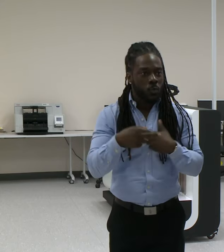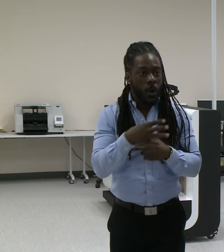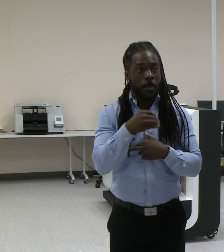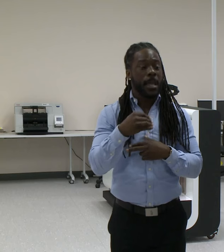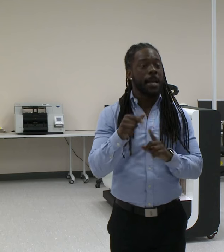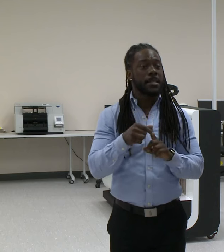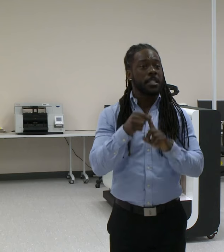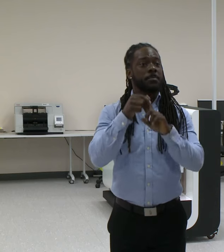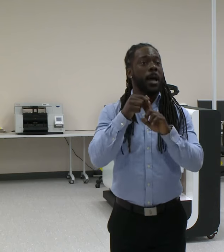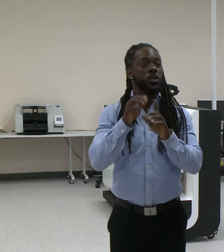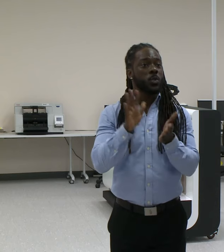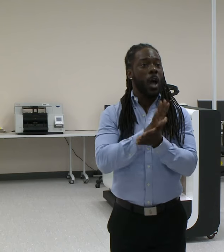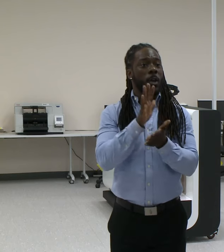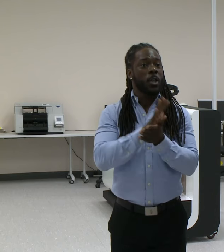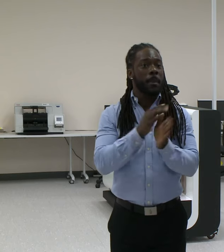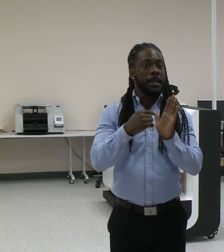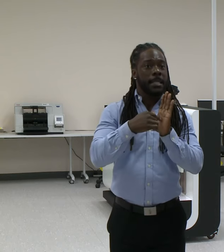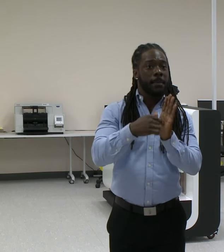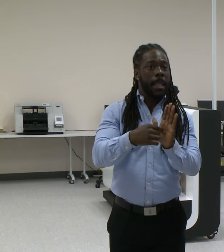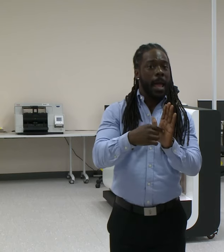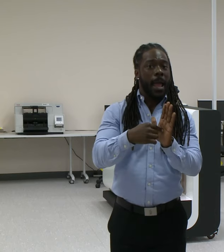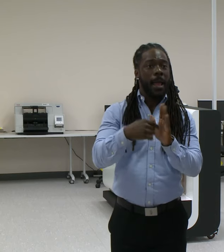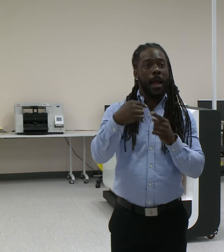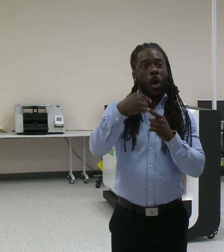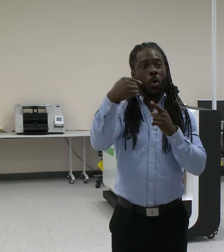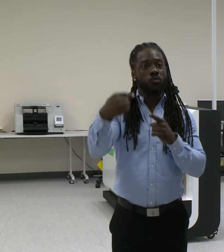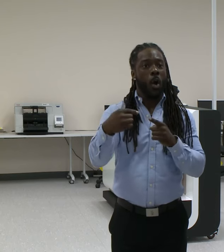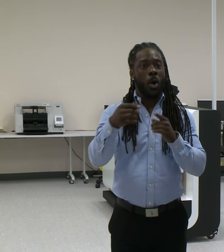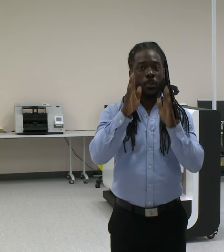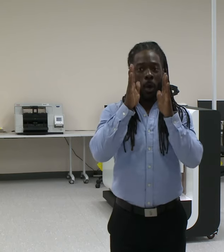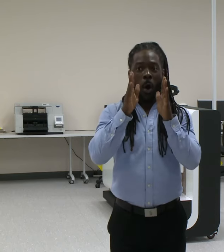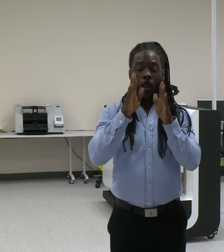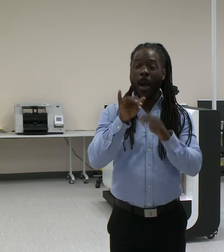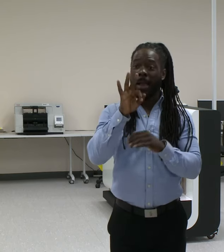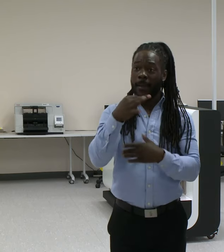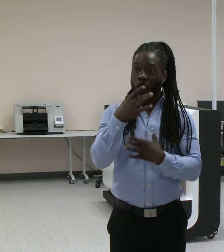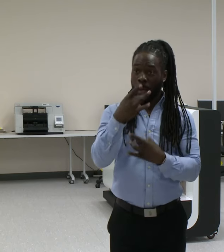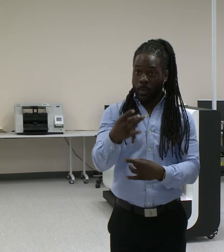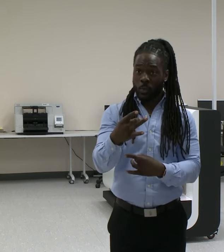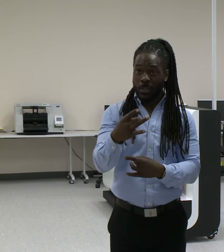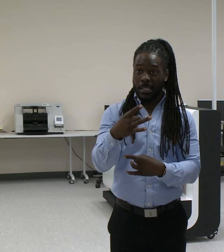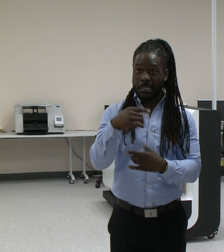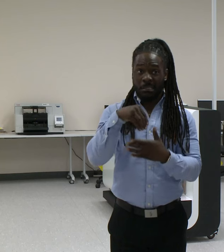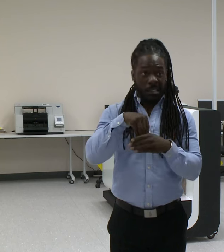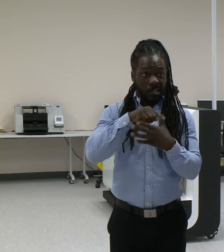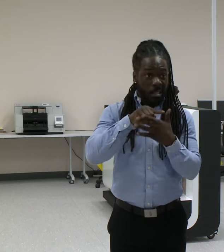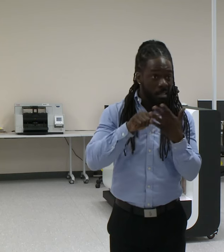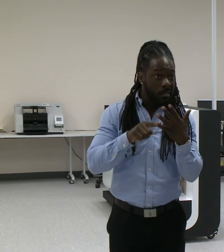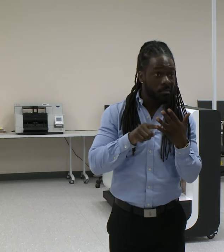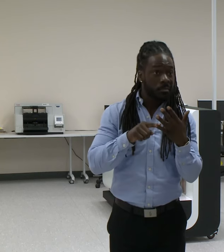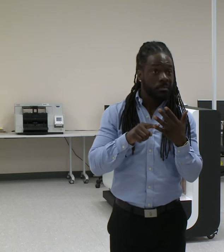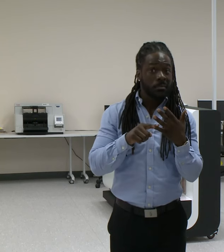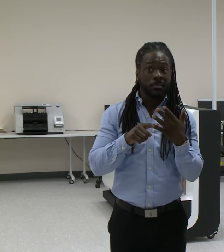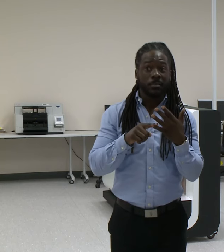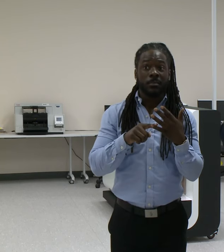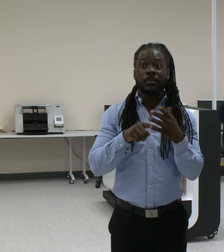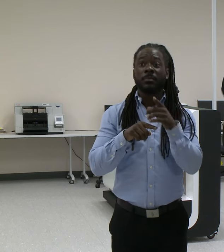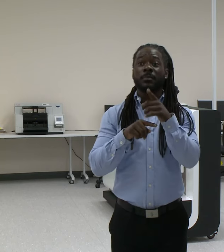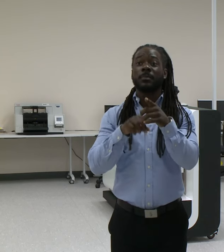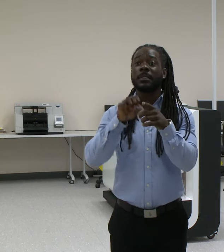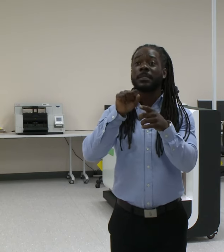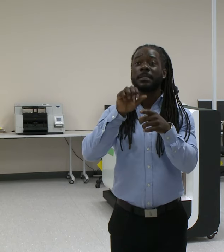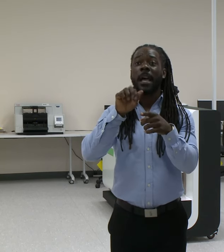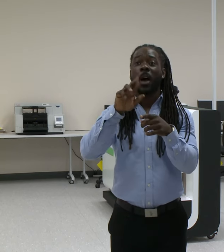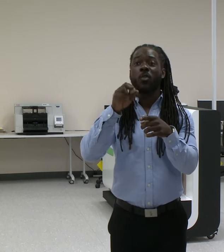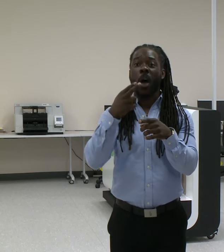really special document display across the hall. If you are interested in any of these, there's Sarah. Sarah, keep